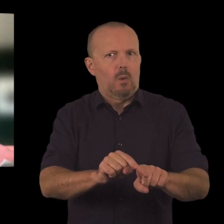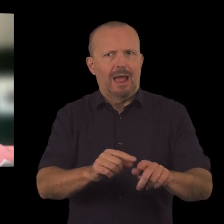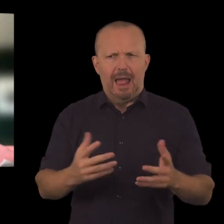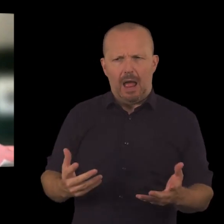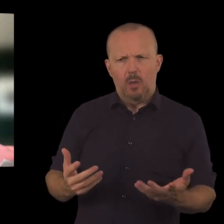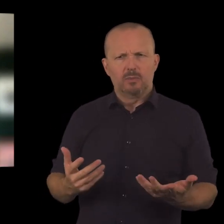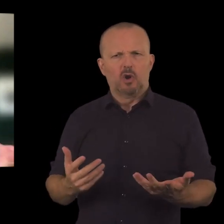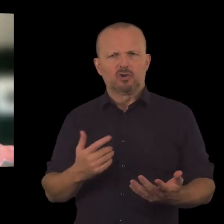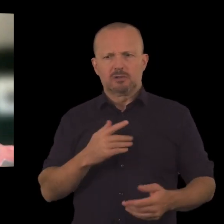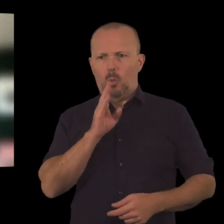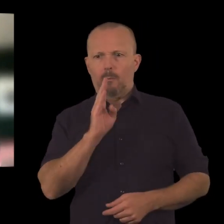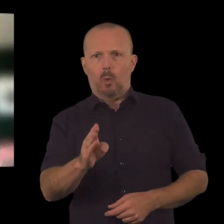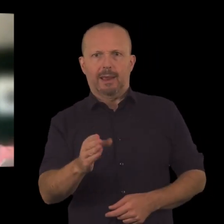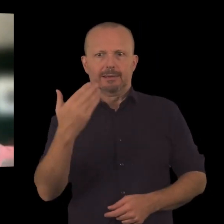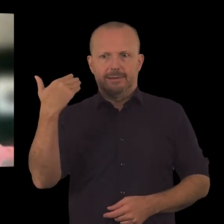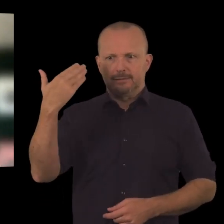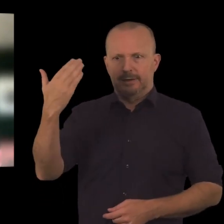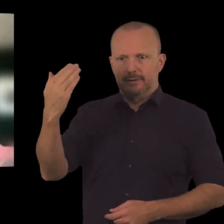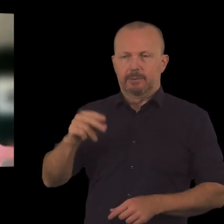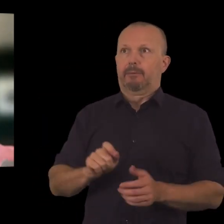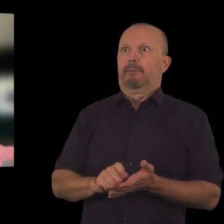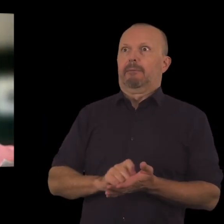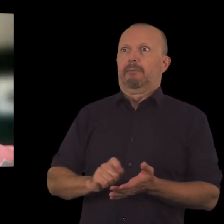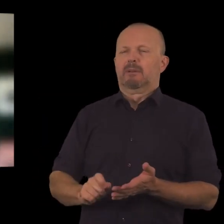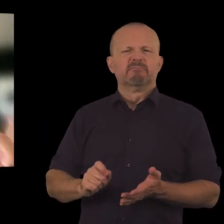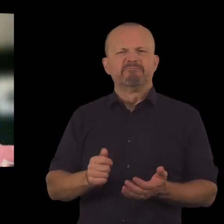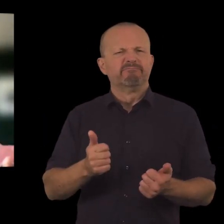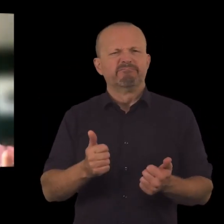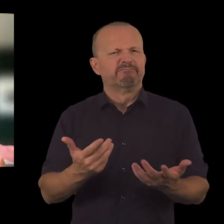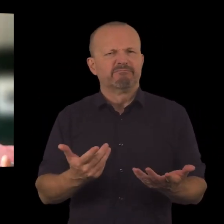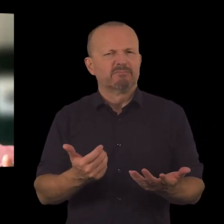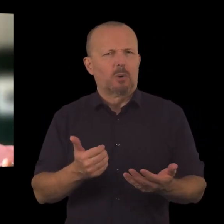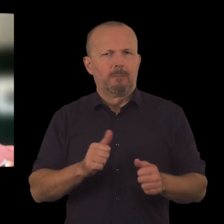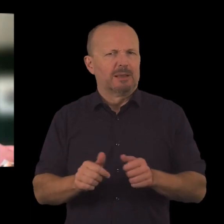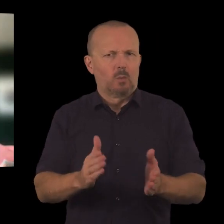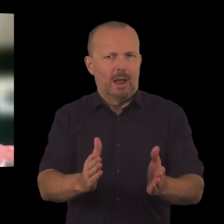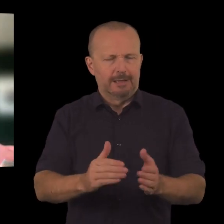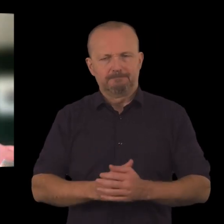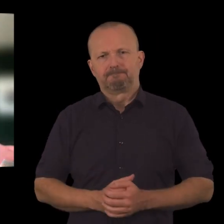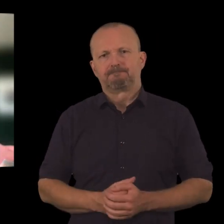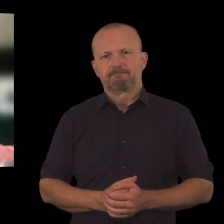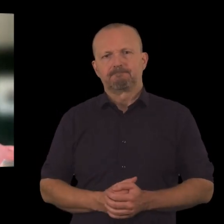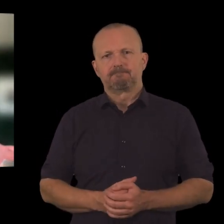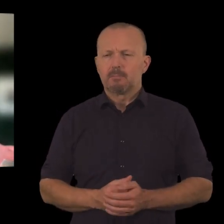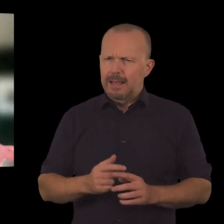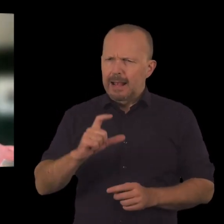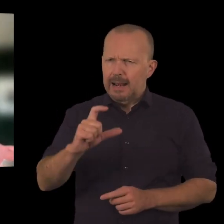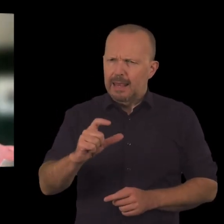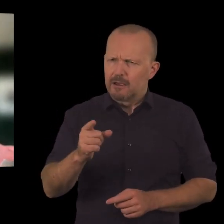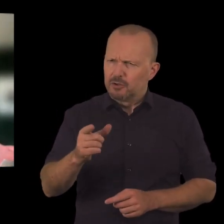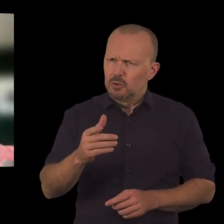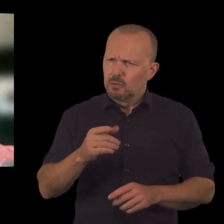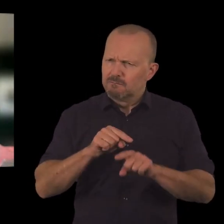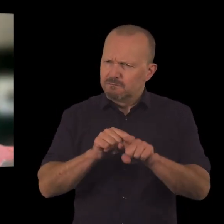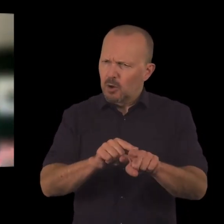What it needs to be is that we're learning from each other, we learn things together, which is